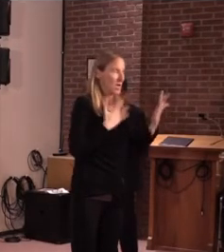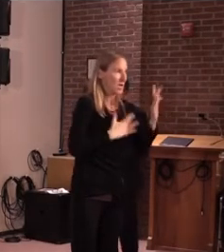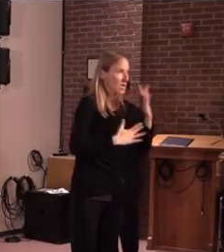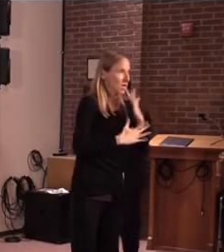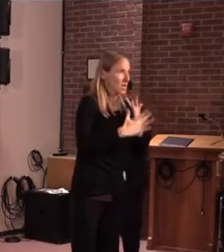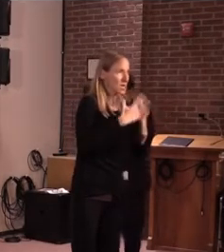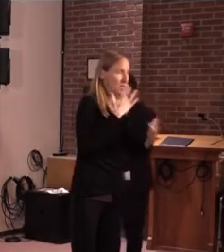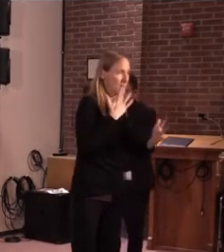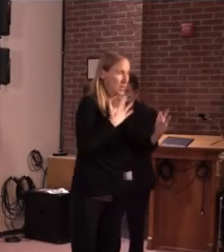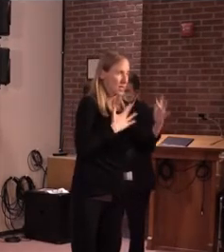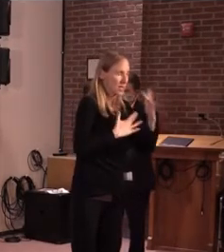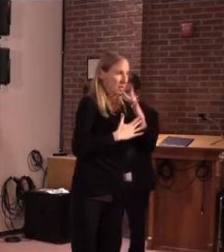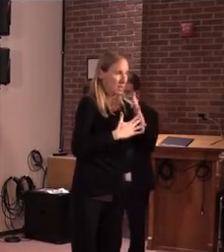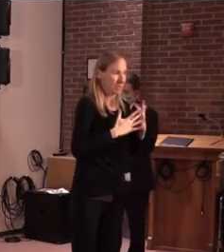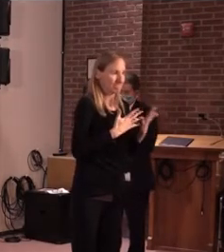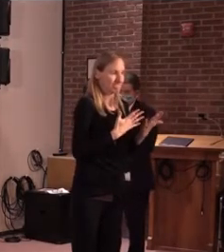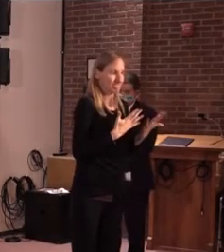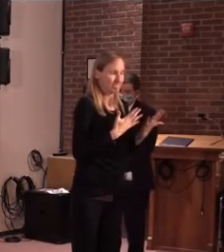available